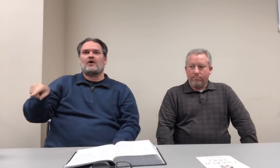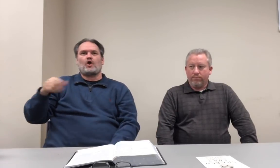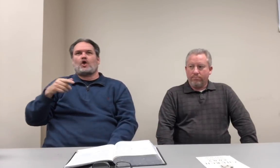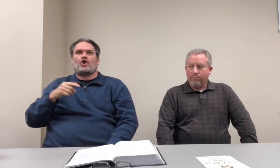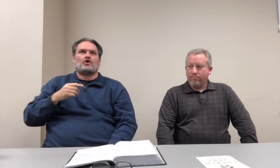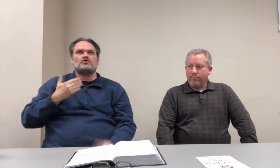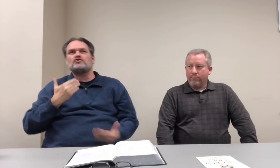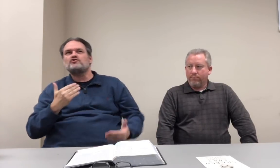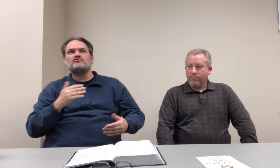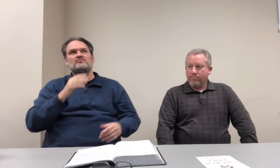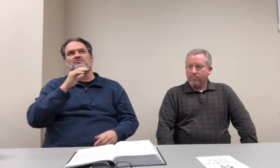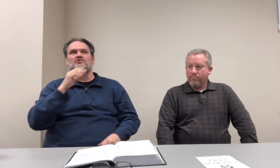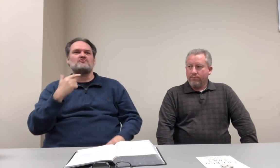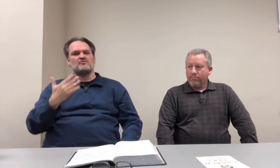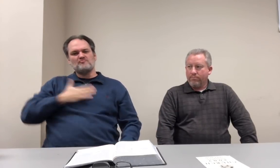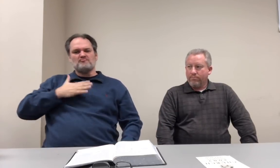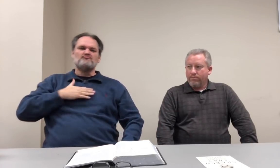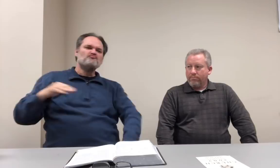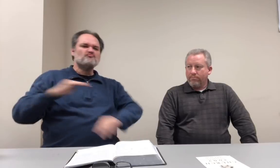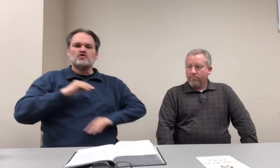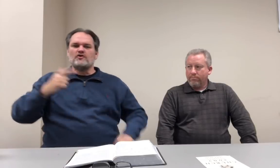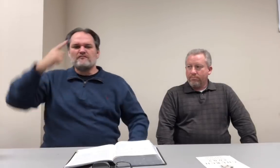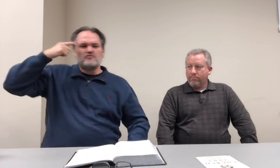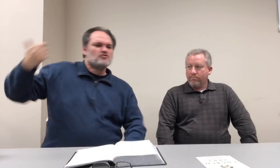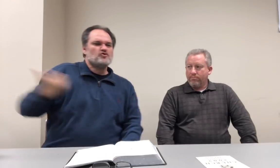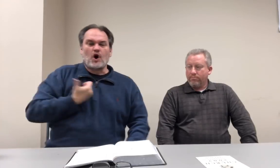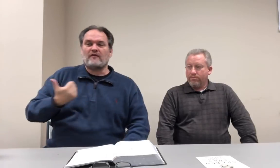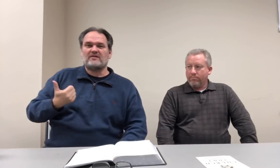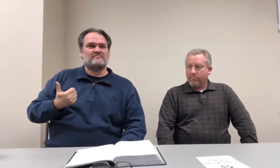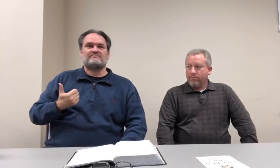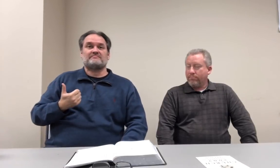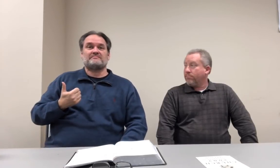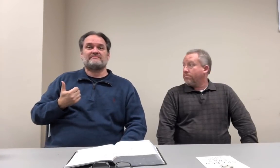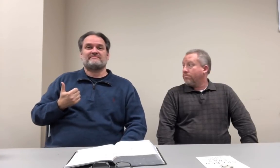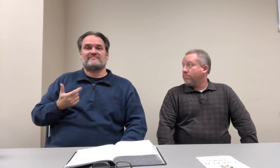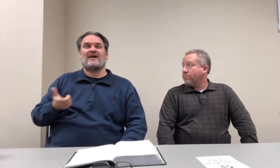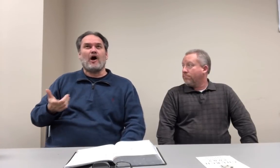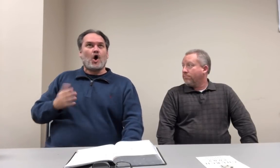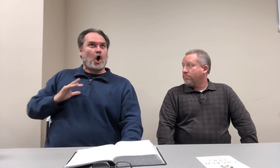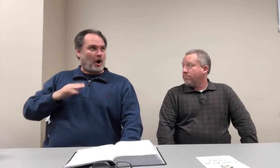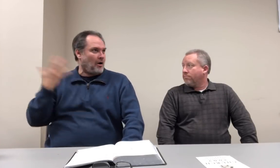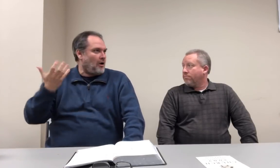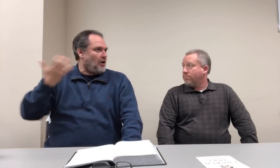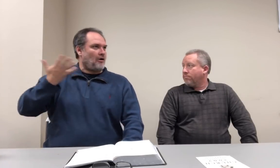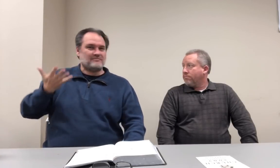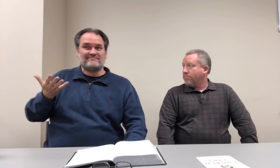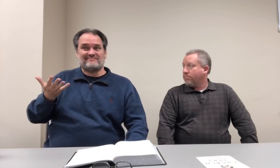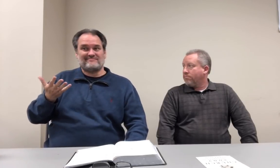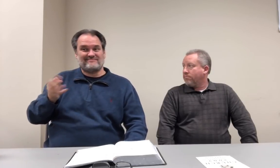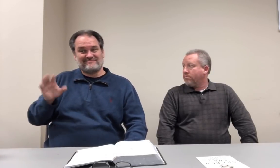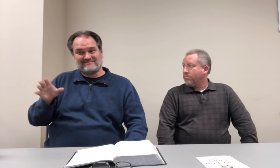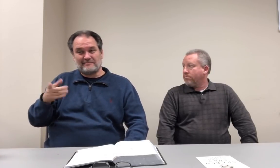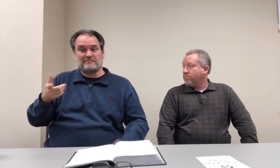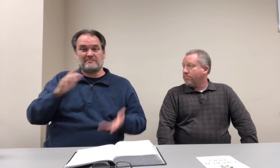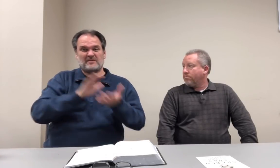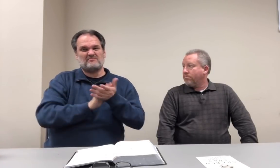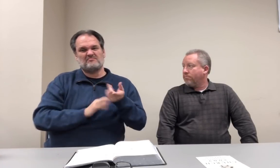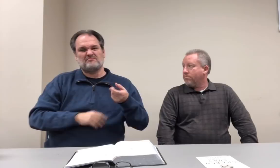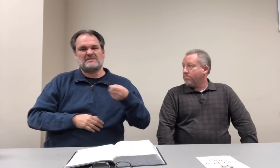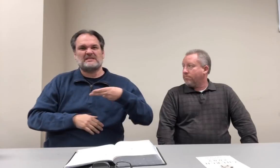Now we believe in truth. He's working it out of providence. But even if he didn't,